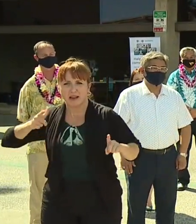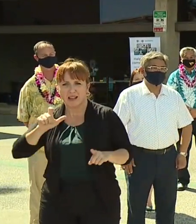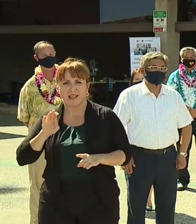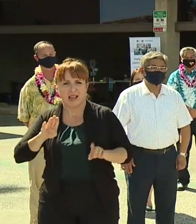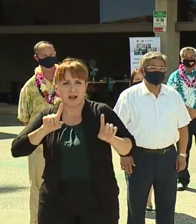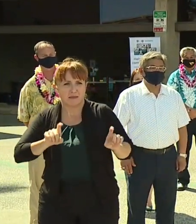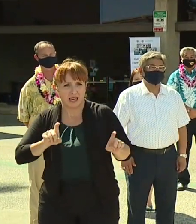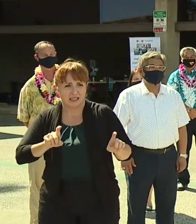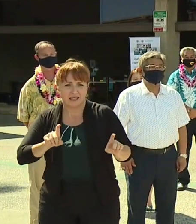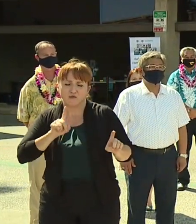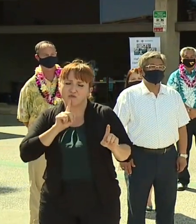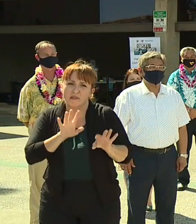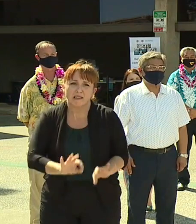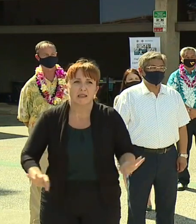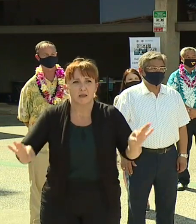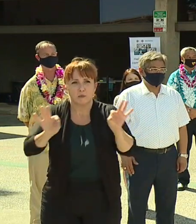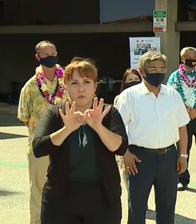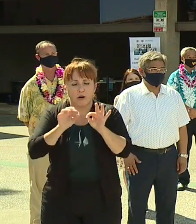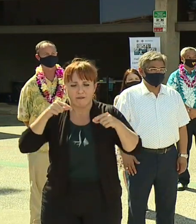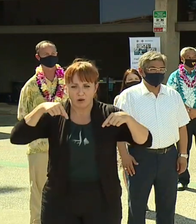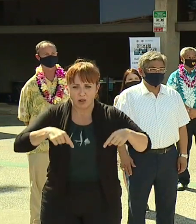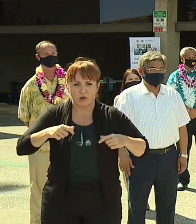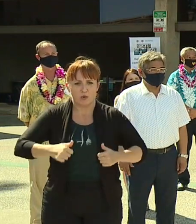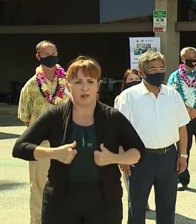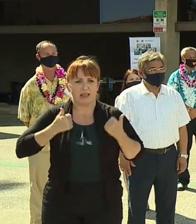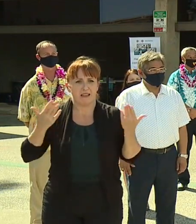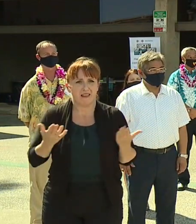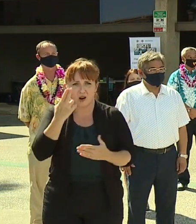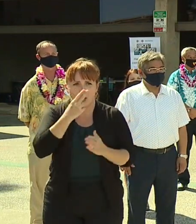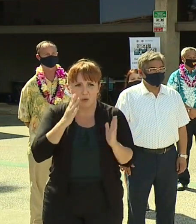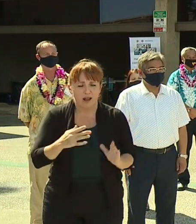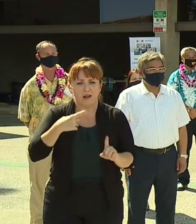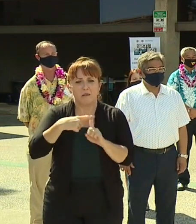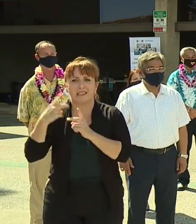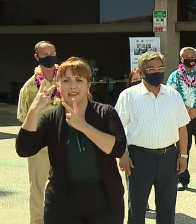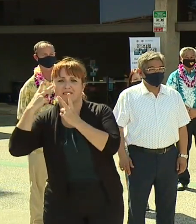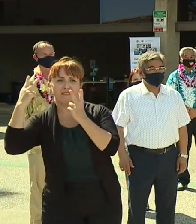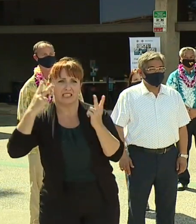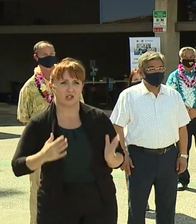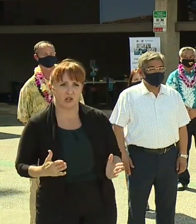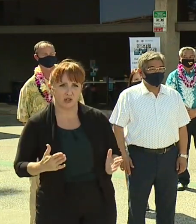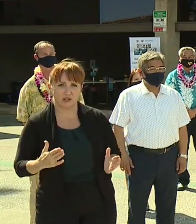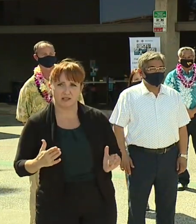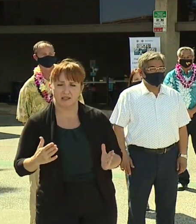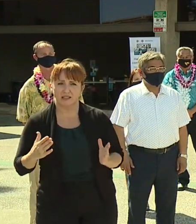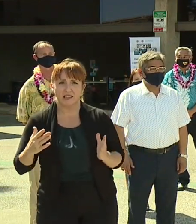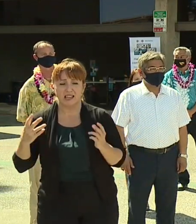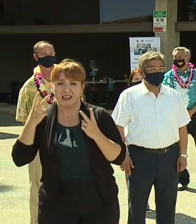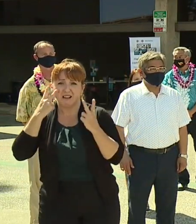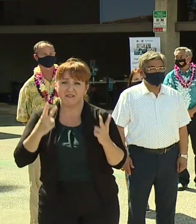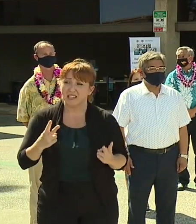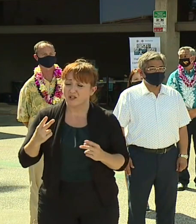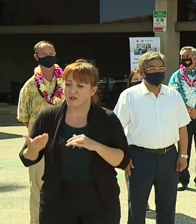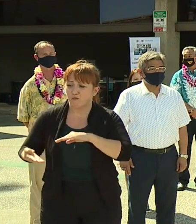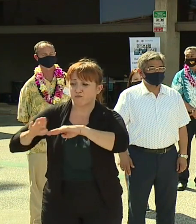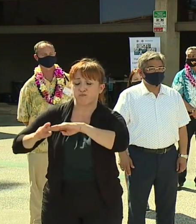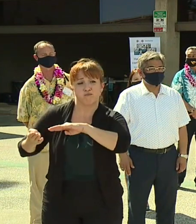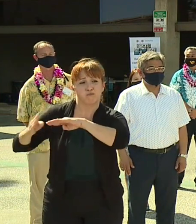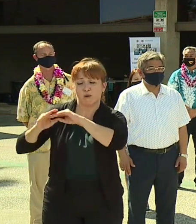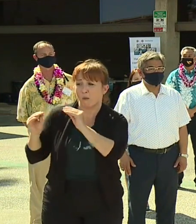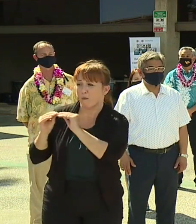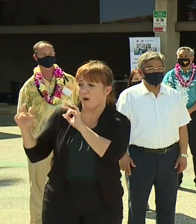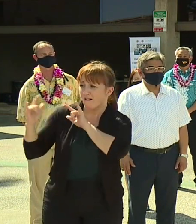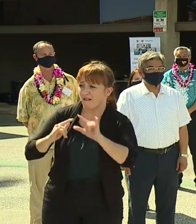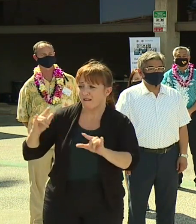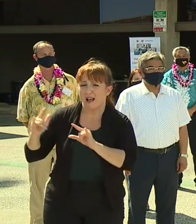which is very important for our own residents and for all the visitors. And increasing visitors is a critical part of our island